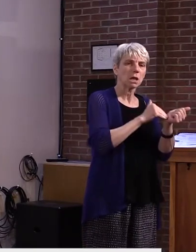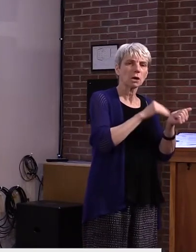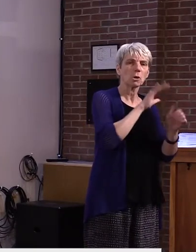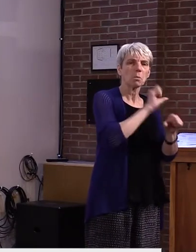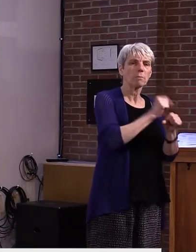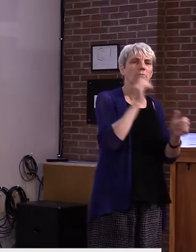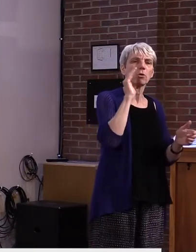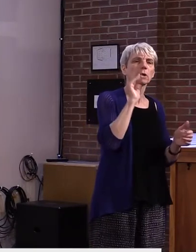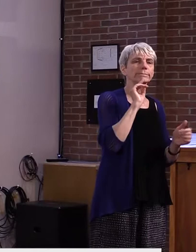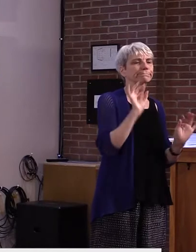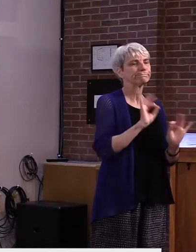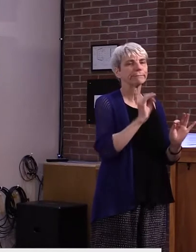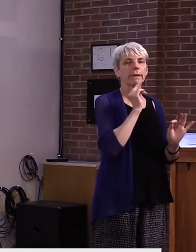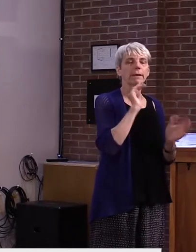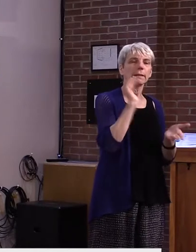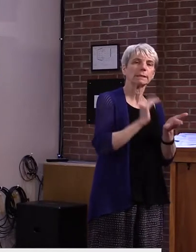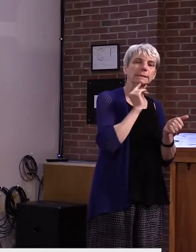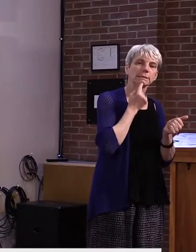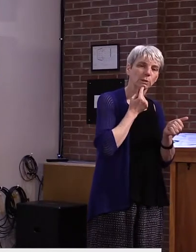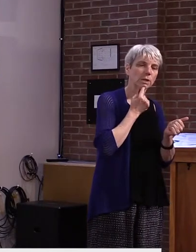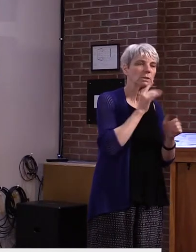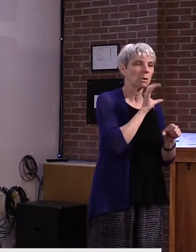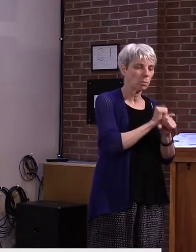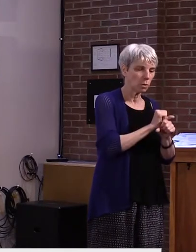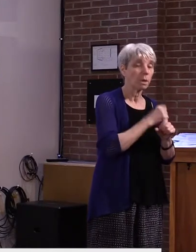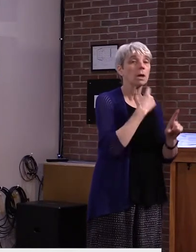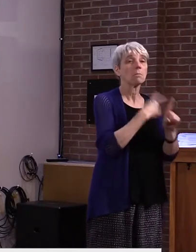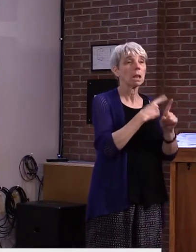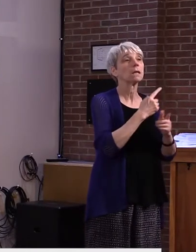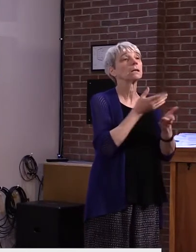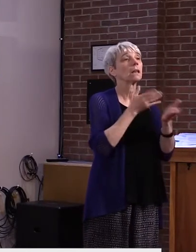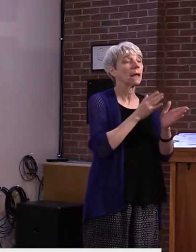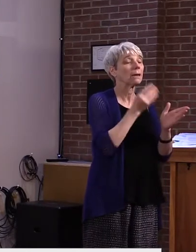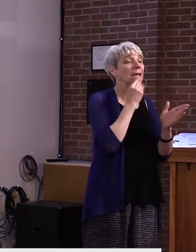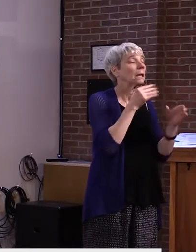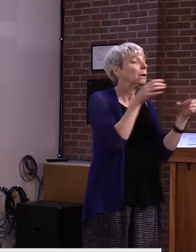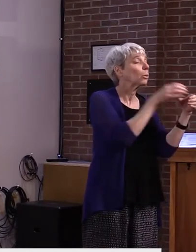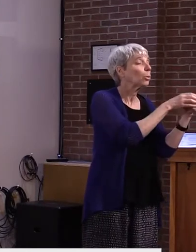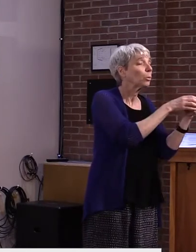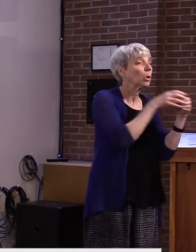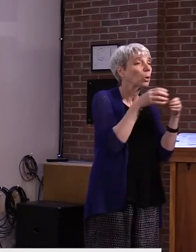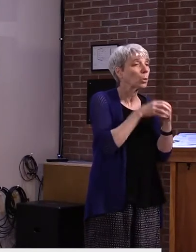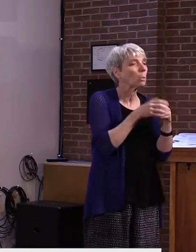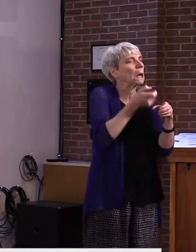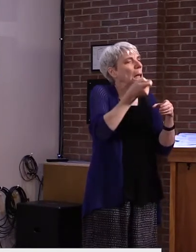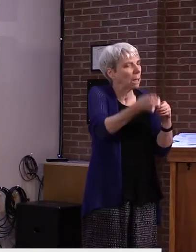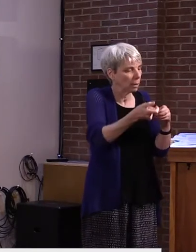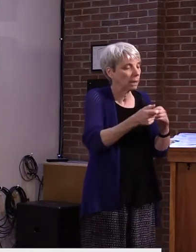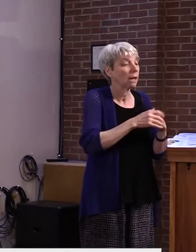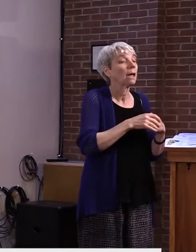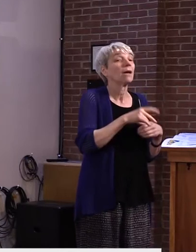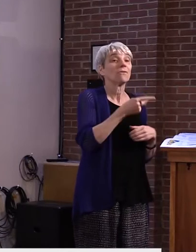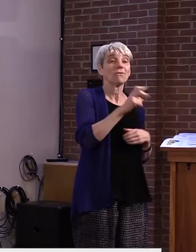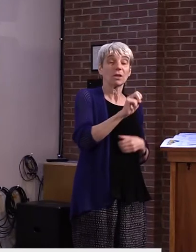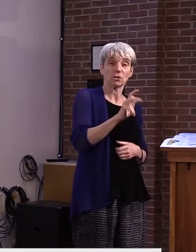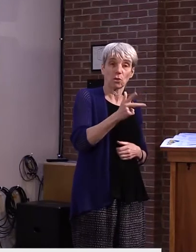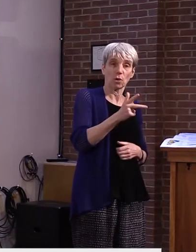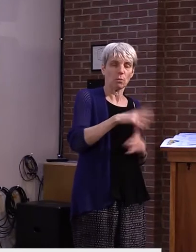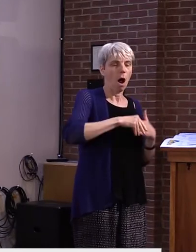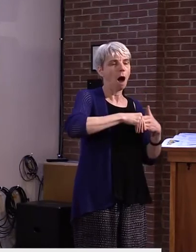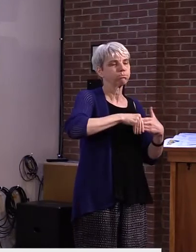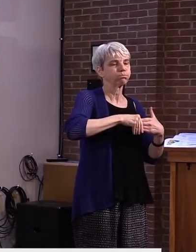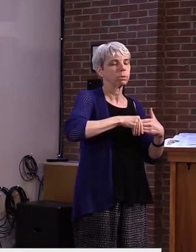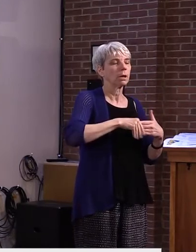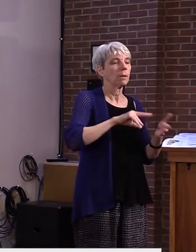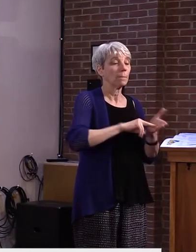Some communal dining and group activities are also allowed. And then phase three, of course, is with the most sort